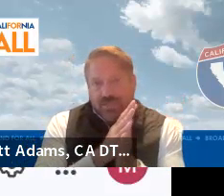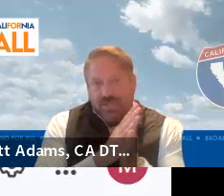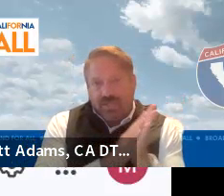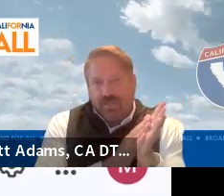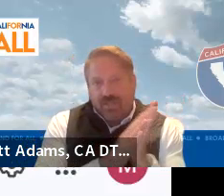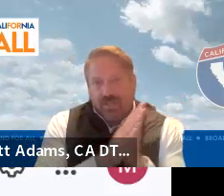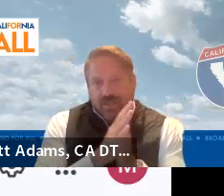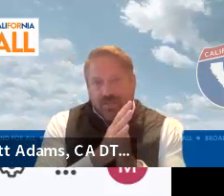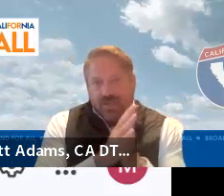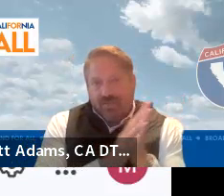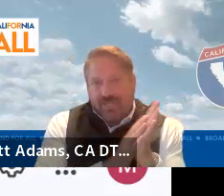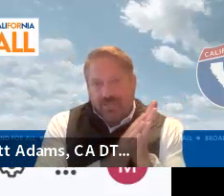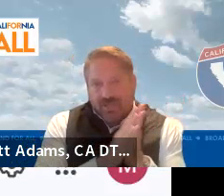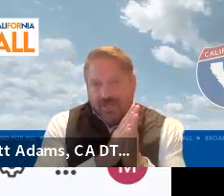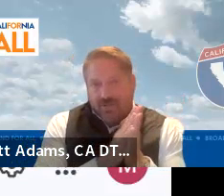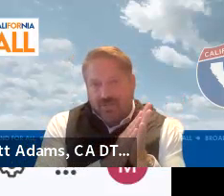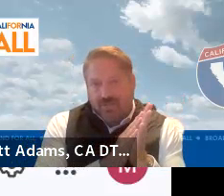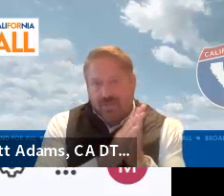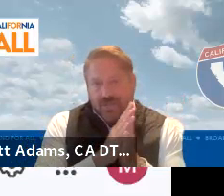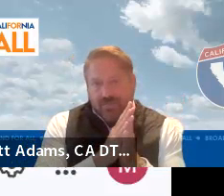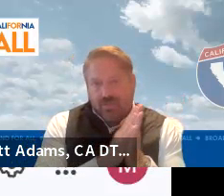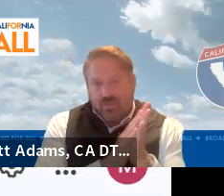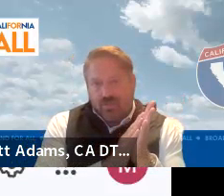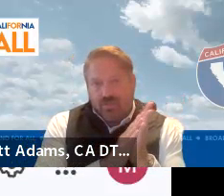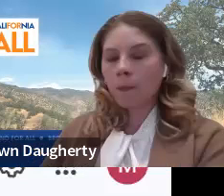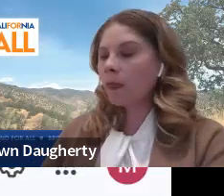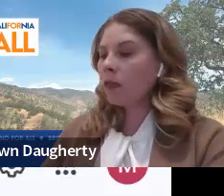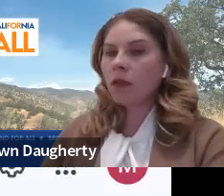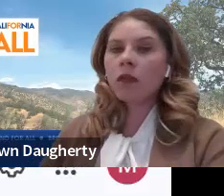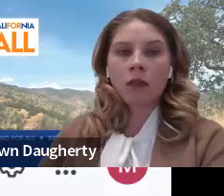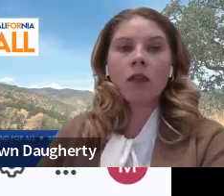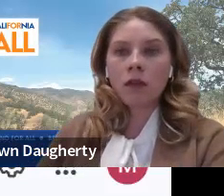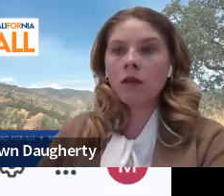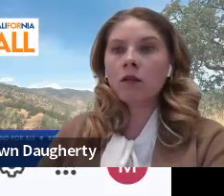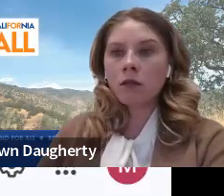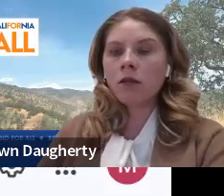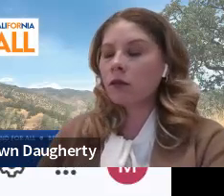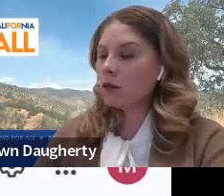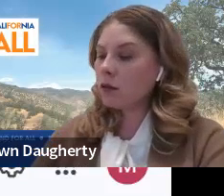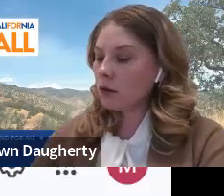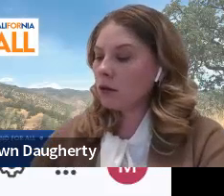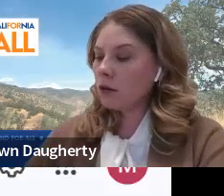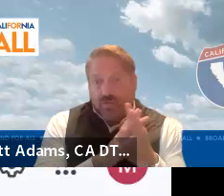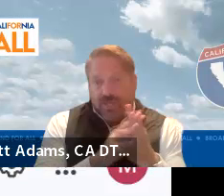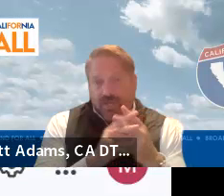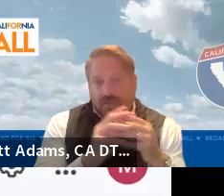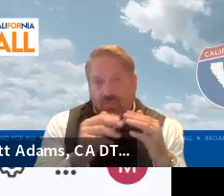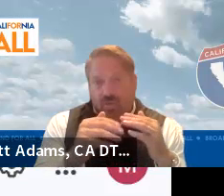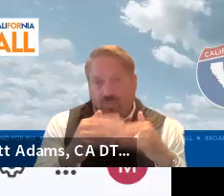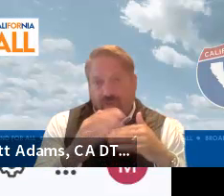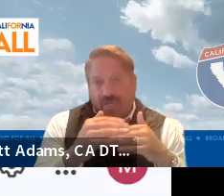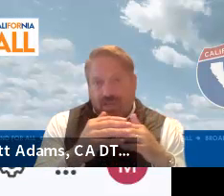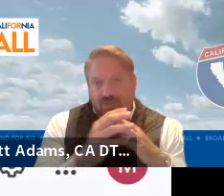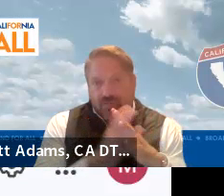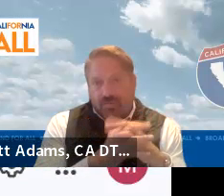includes translated, you know, invitation letters to individuals, newsletter articles. There's social media that